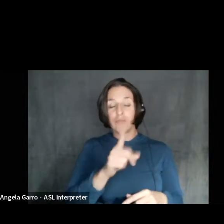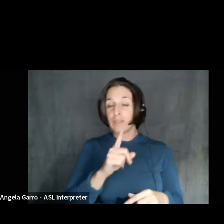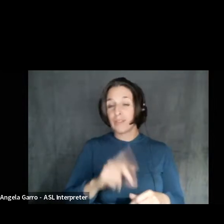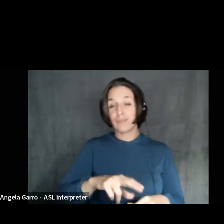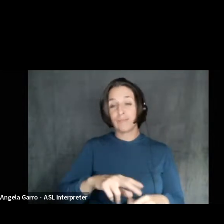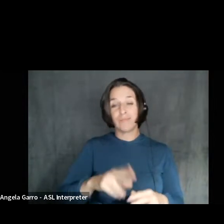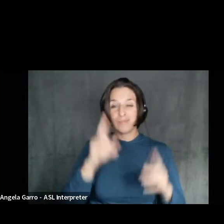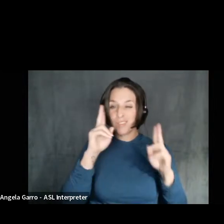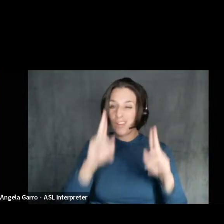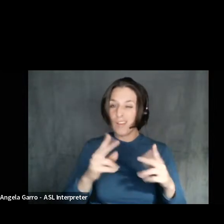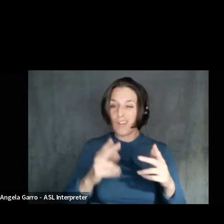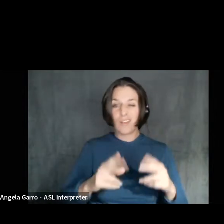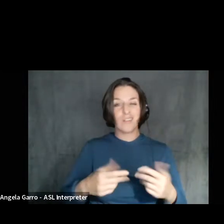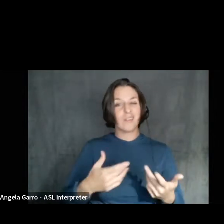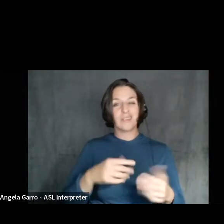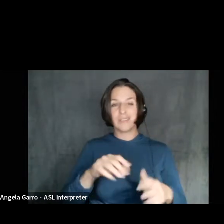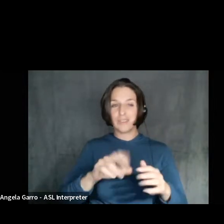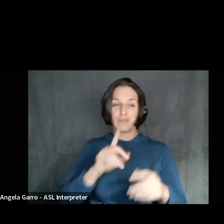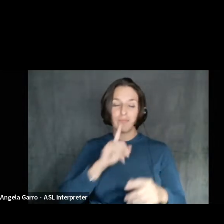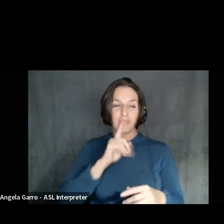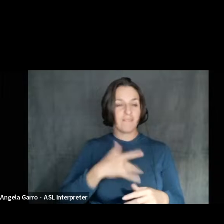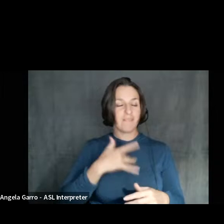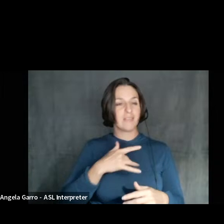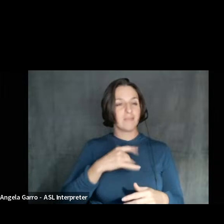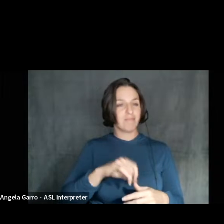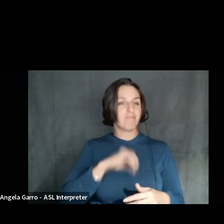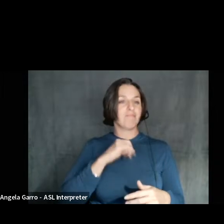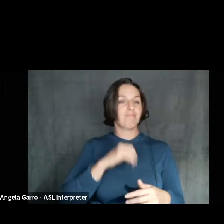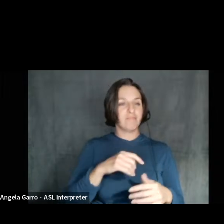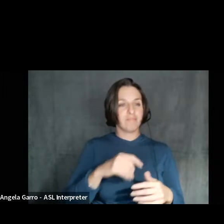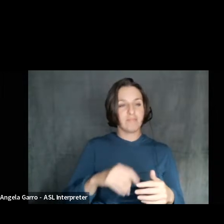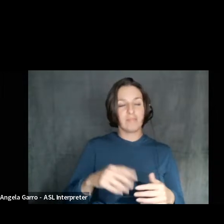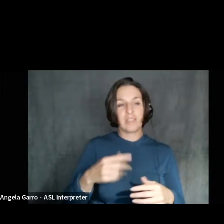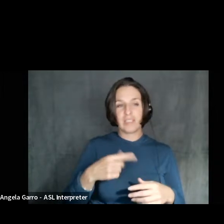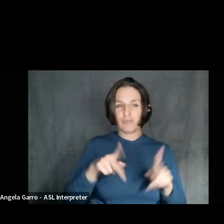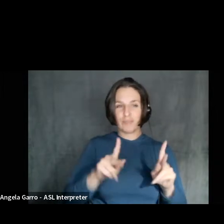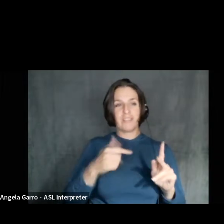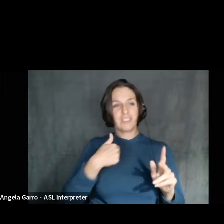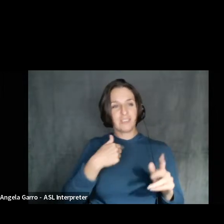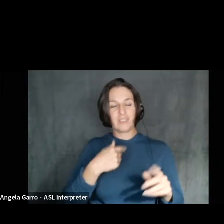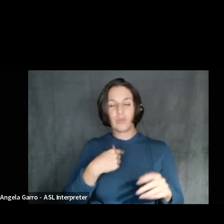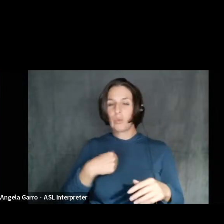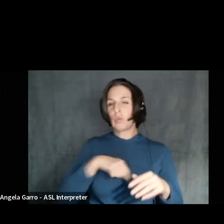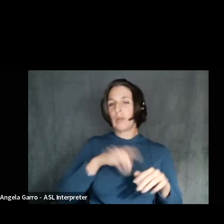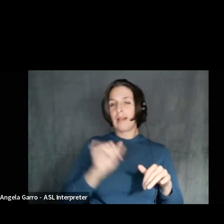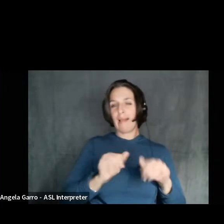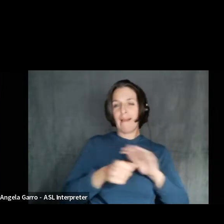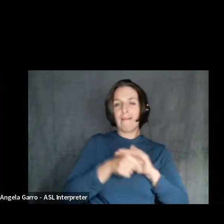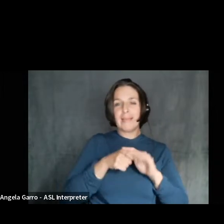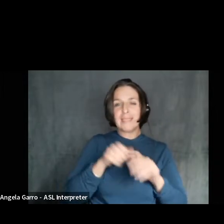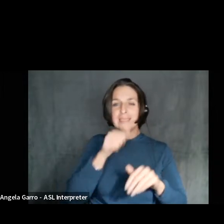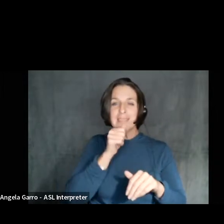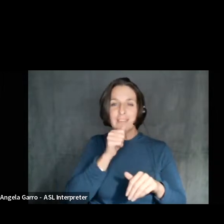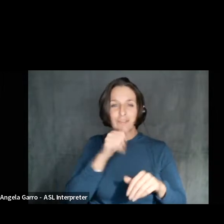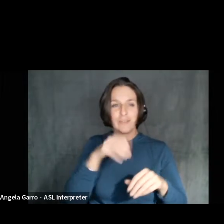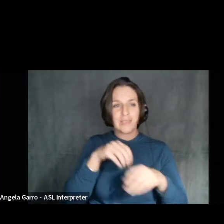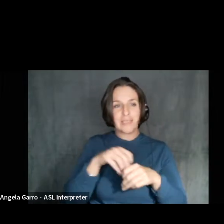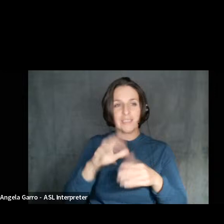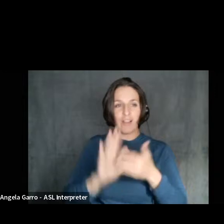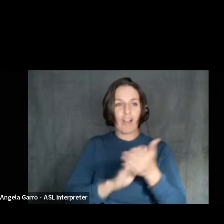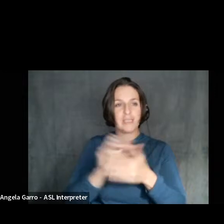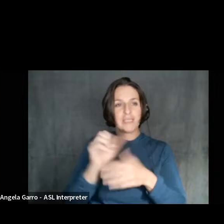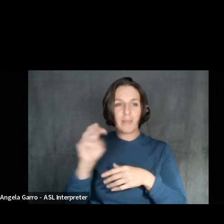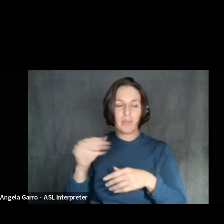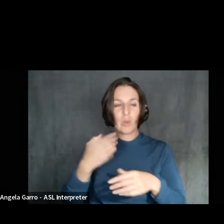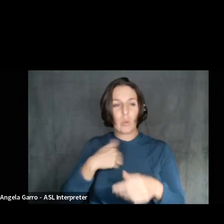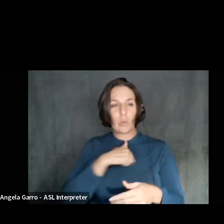for acknowledging us. We are kind of like a little hidden secret up at the College of San Mateo. But we hope to do some pretty awesome things